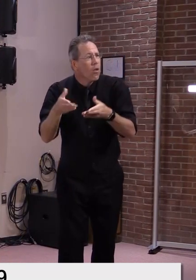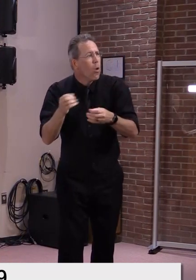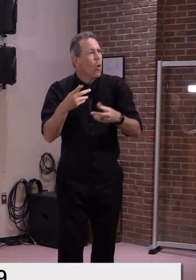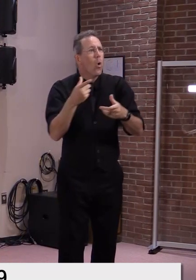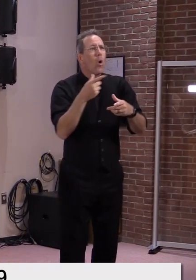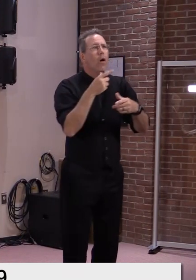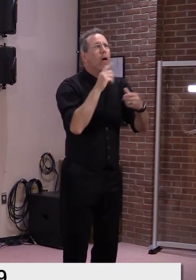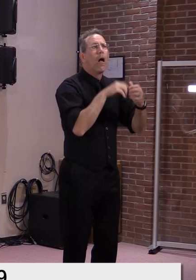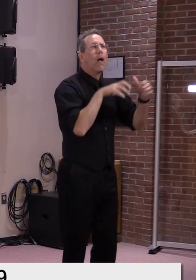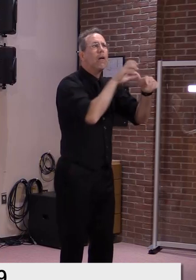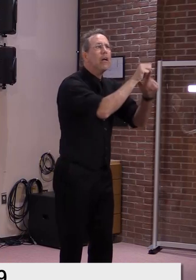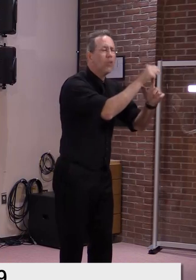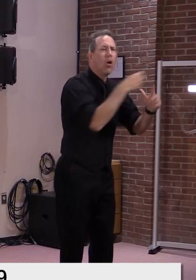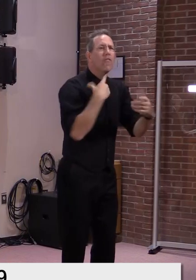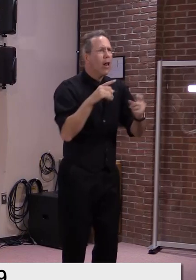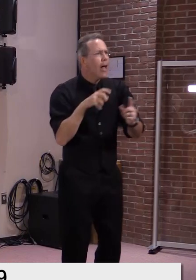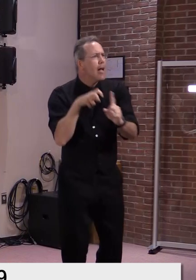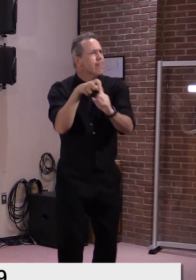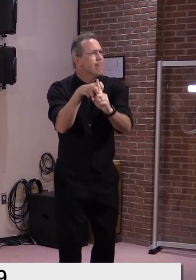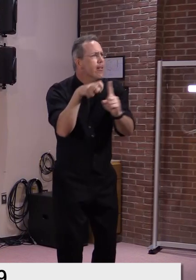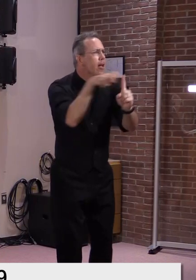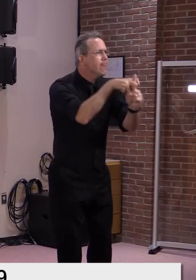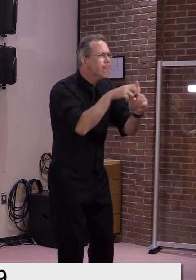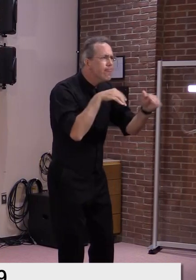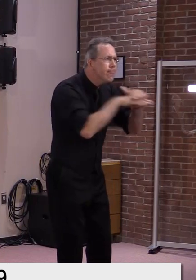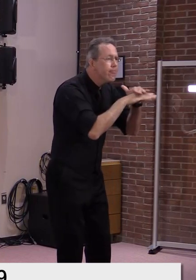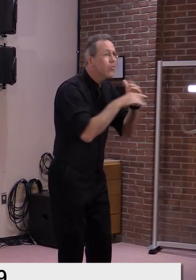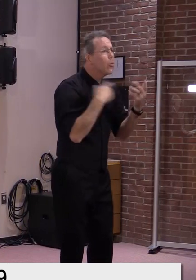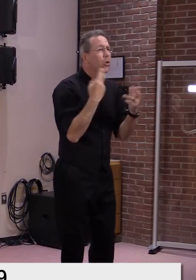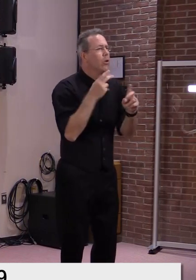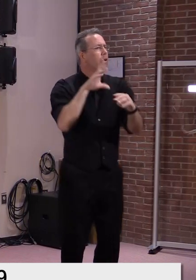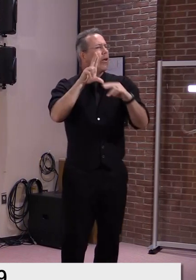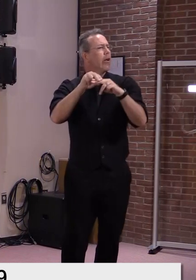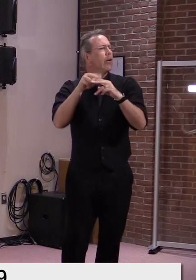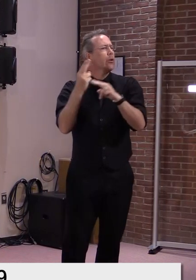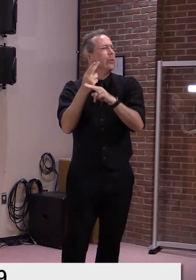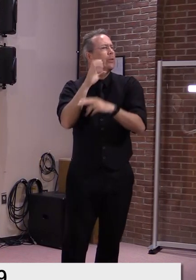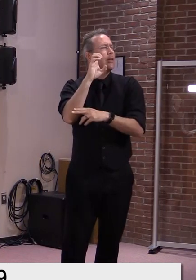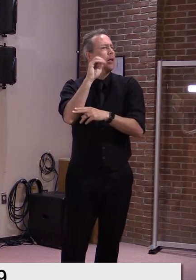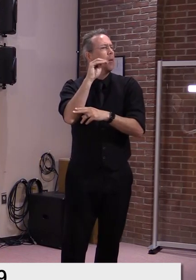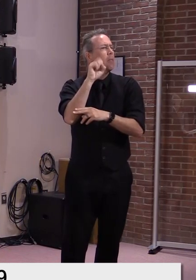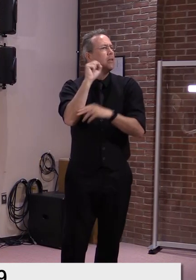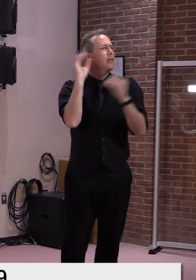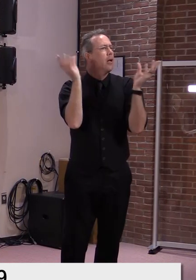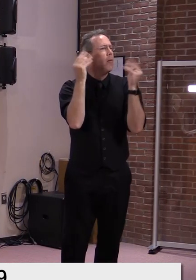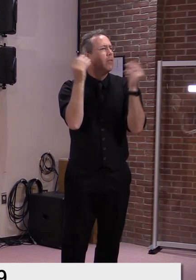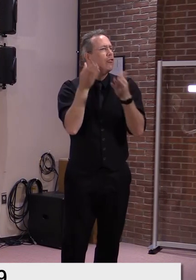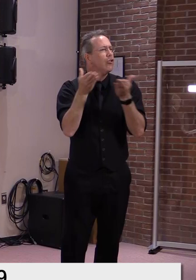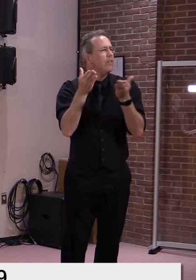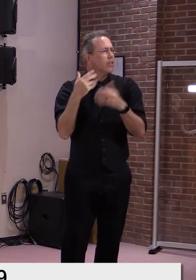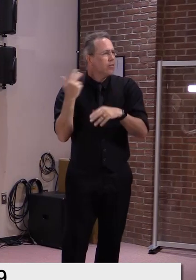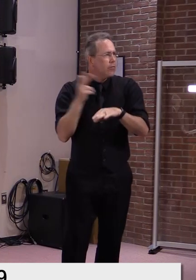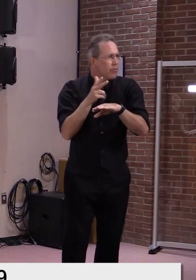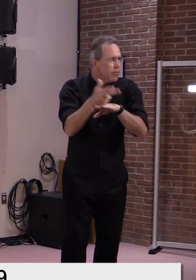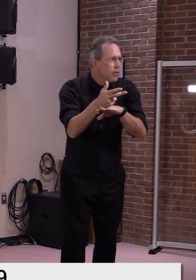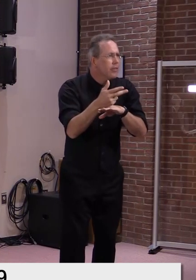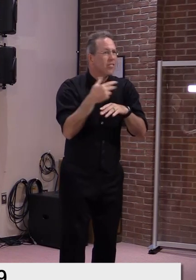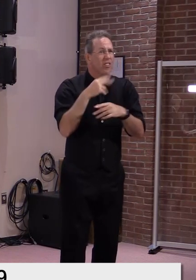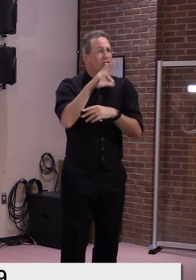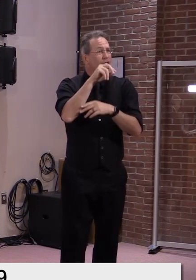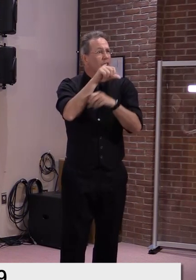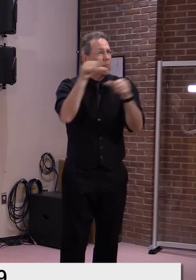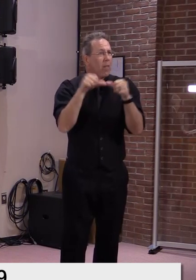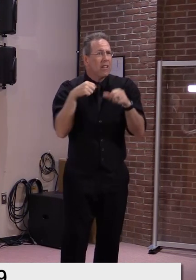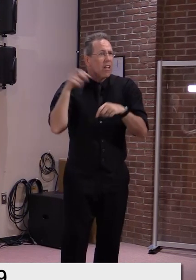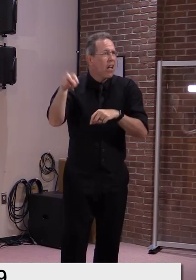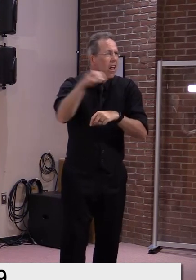many Vermonters reported that they changed their mind and after their initial hesitation, then chose to get vaccinated because